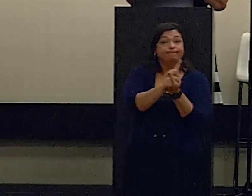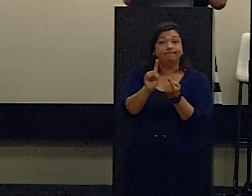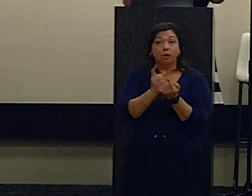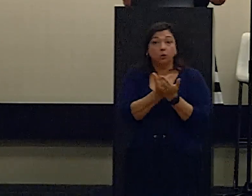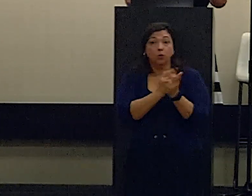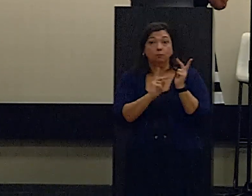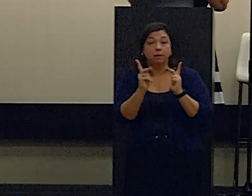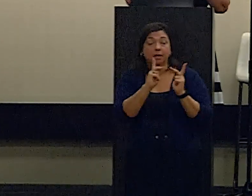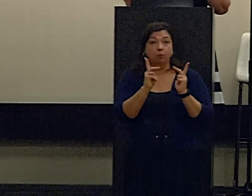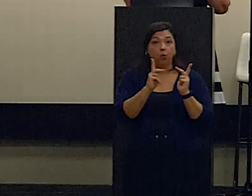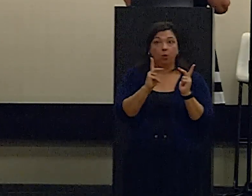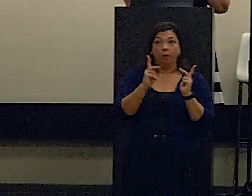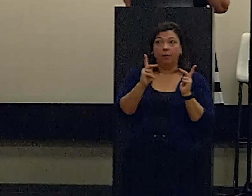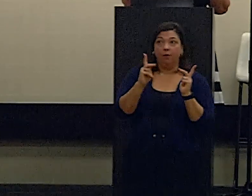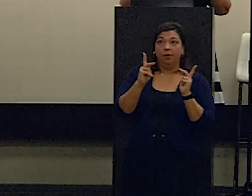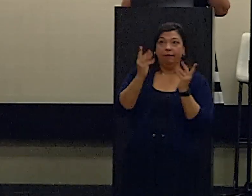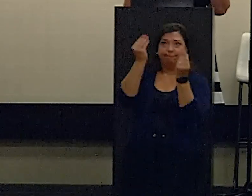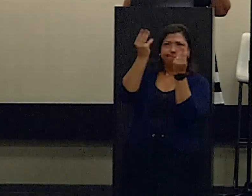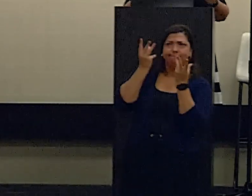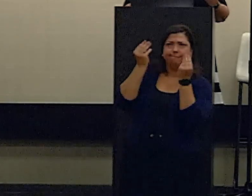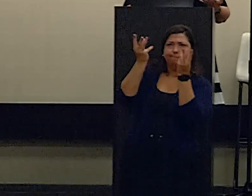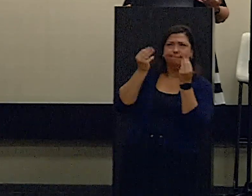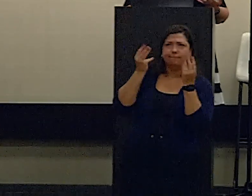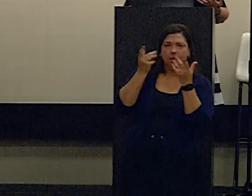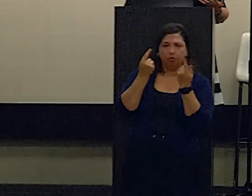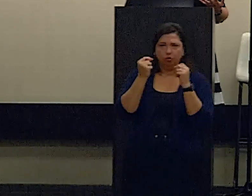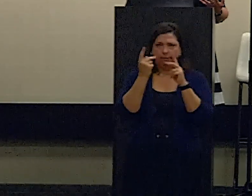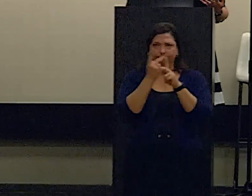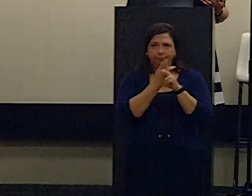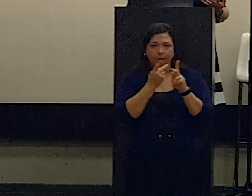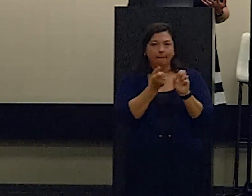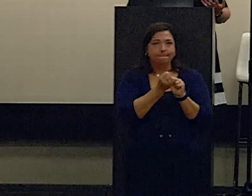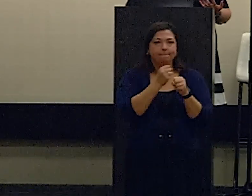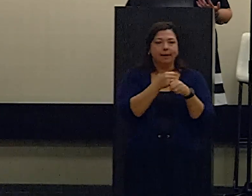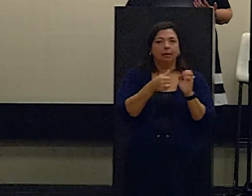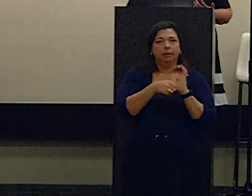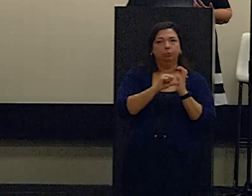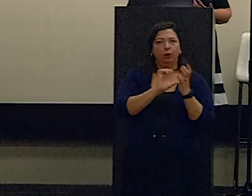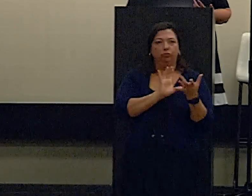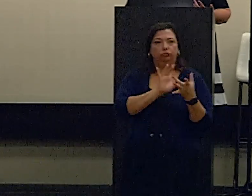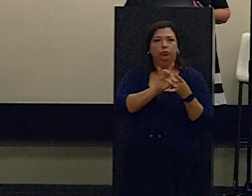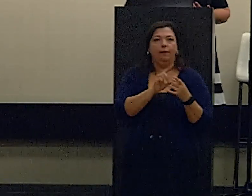files are kind of being thrown at us, and we start making impressions based on them.